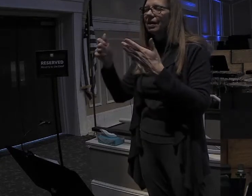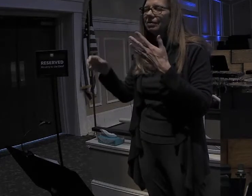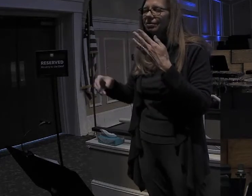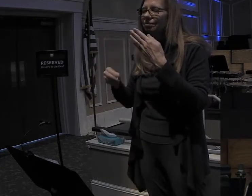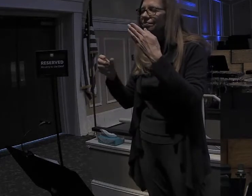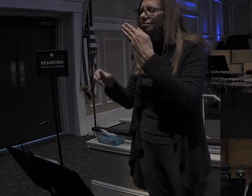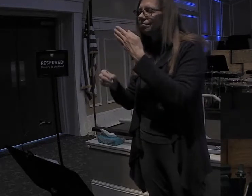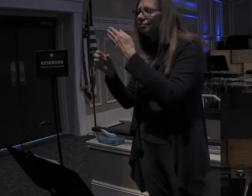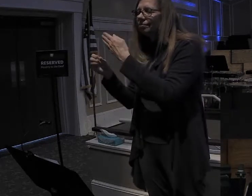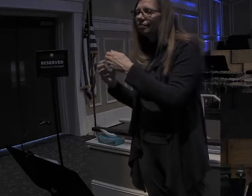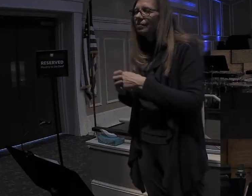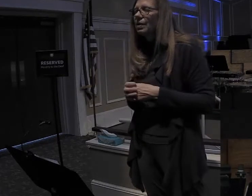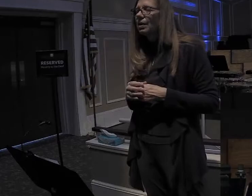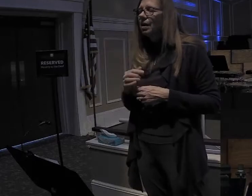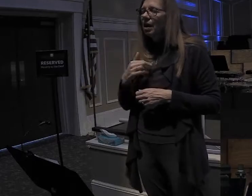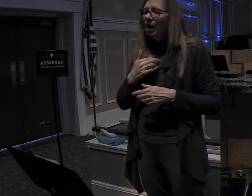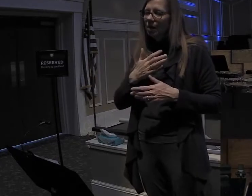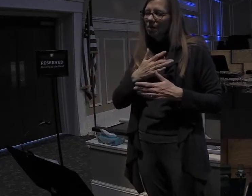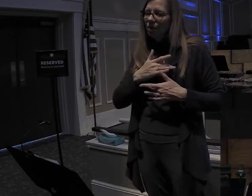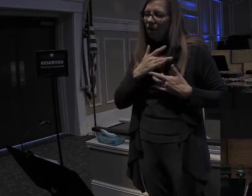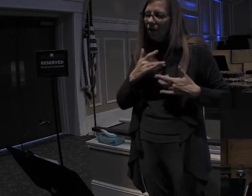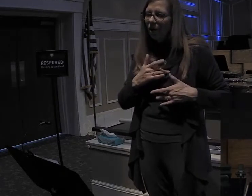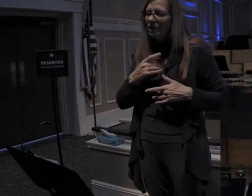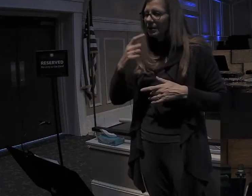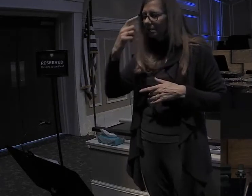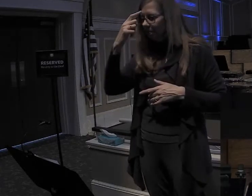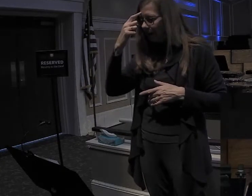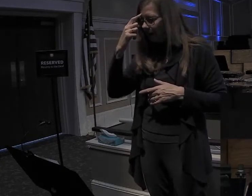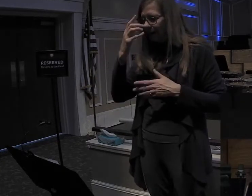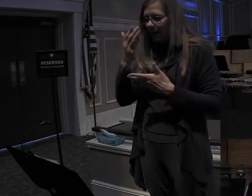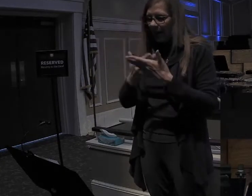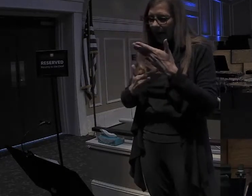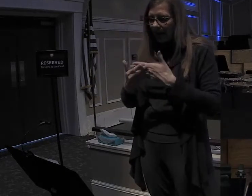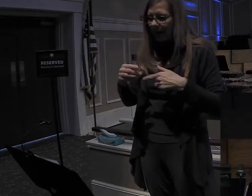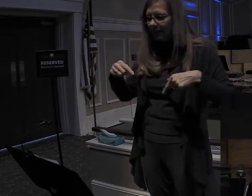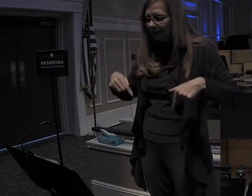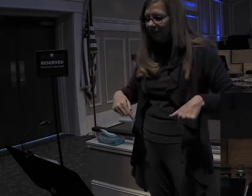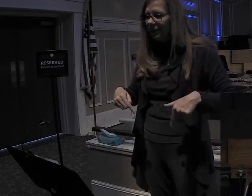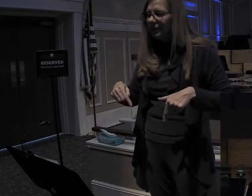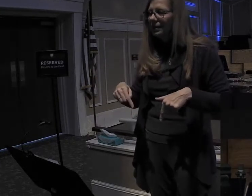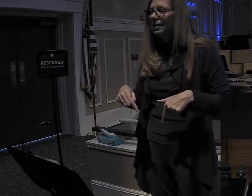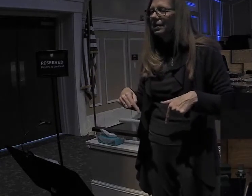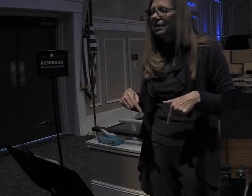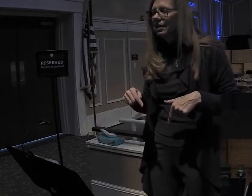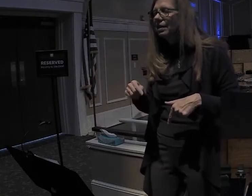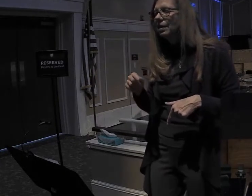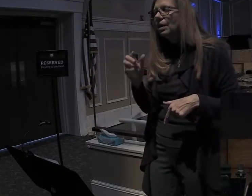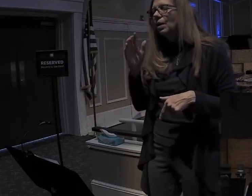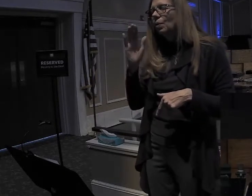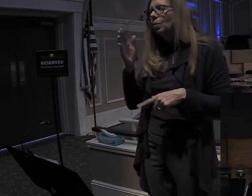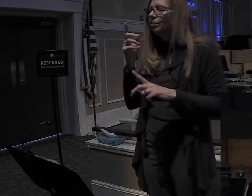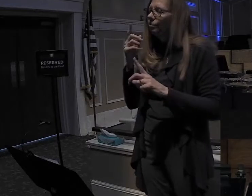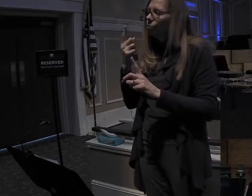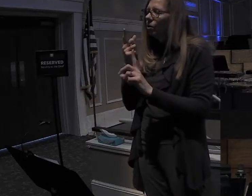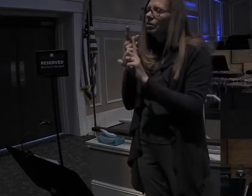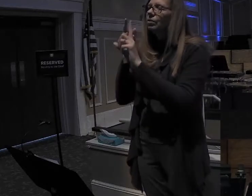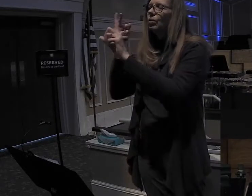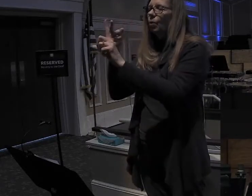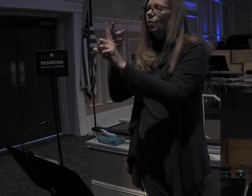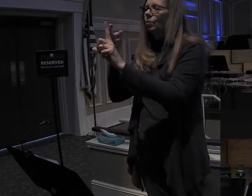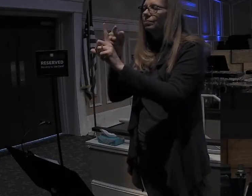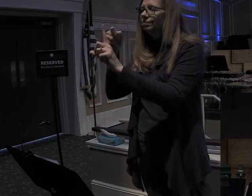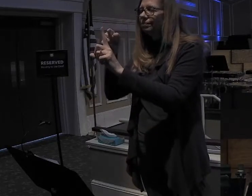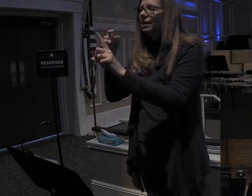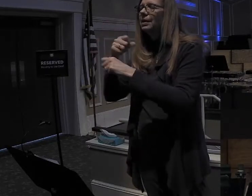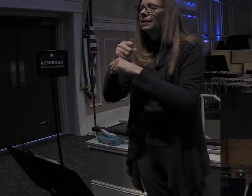I pray that we would set our hearts and our minds and our even our hands and our feet to this one mission that you've given to us, which is to